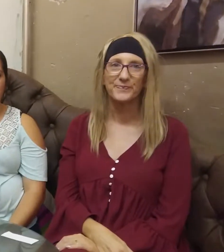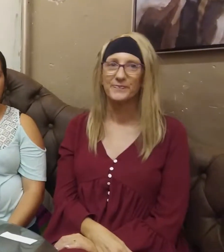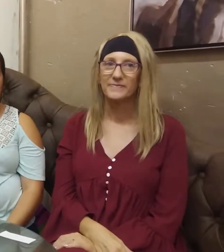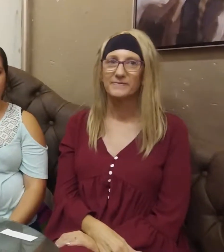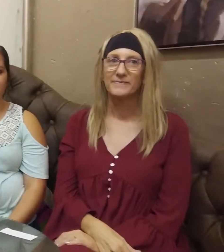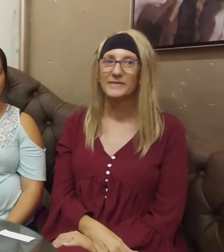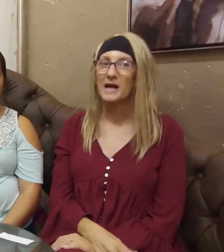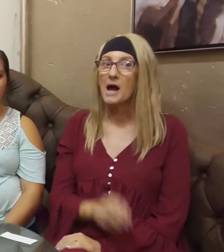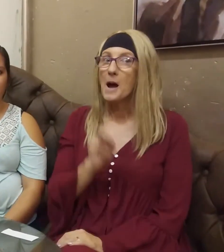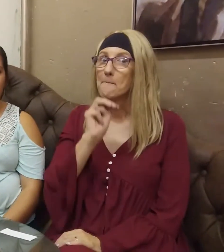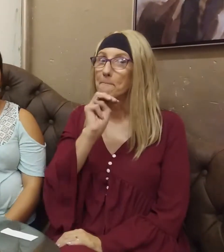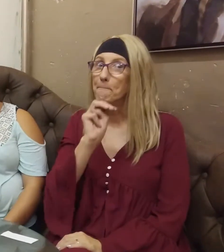Go.